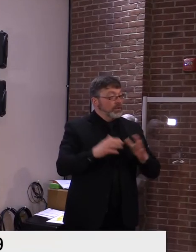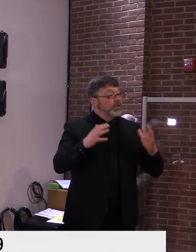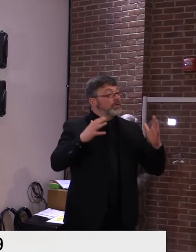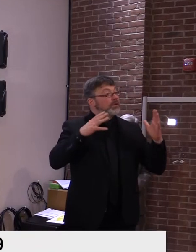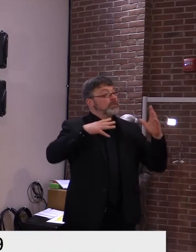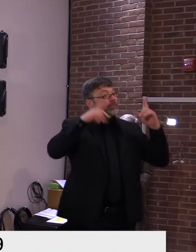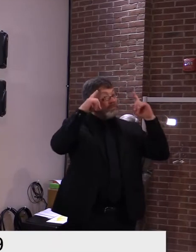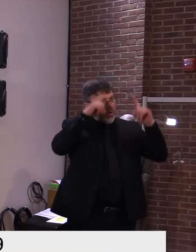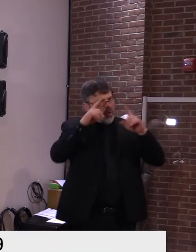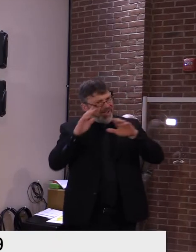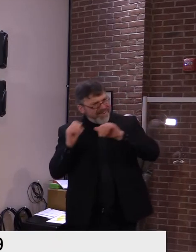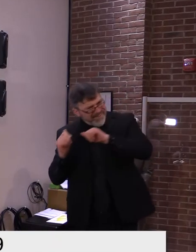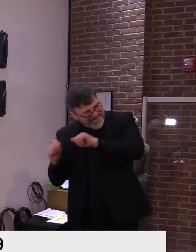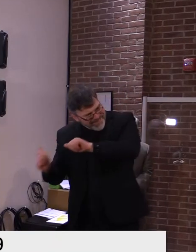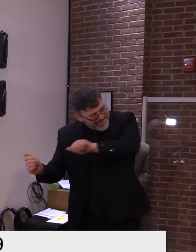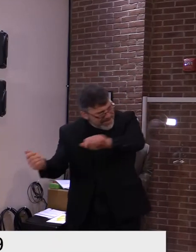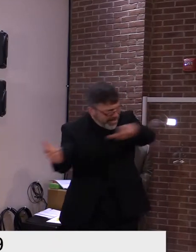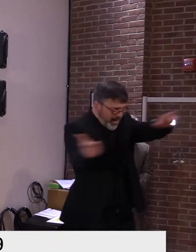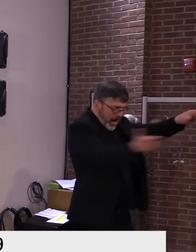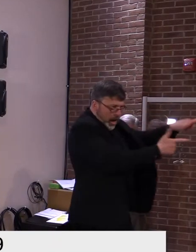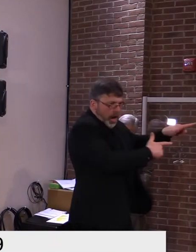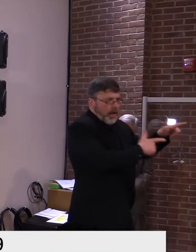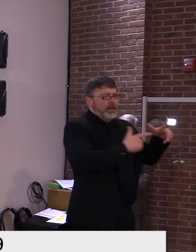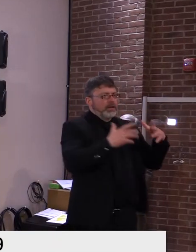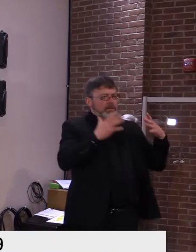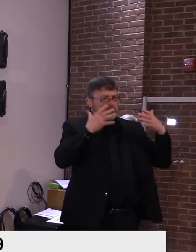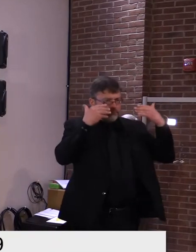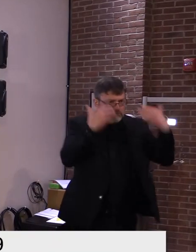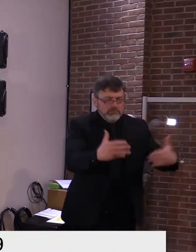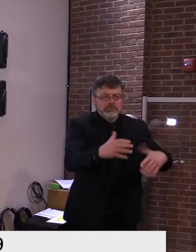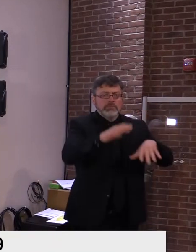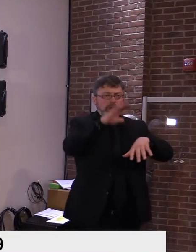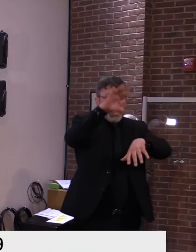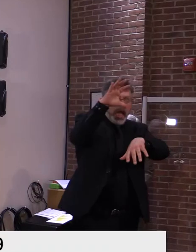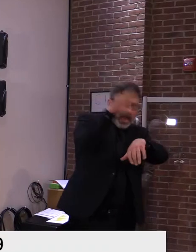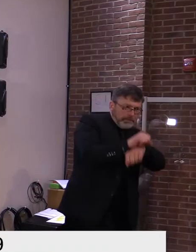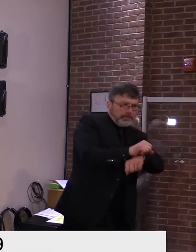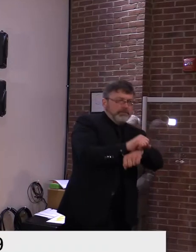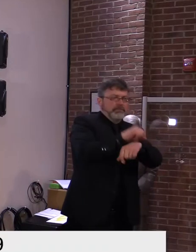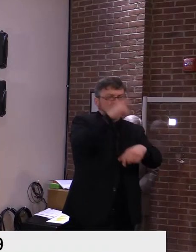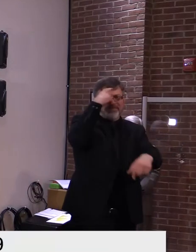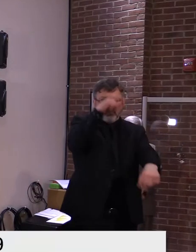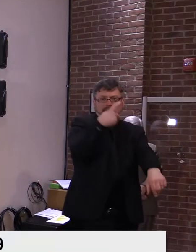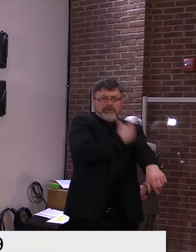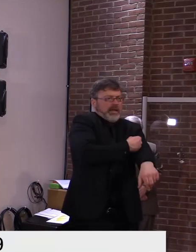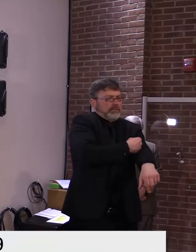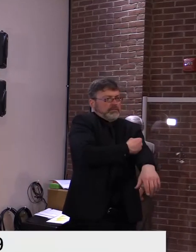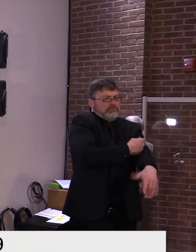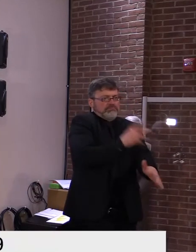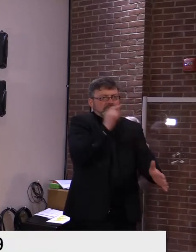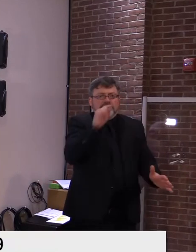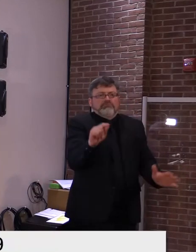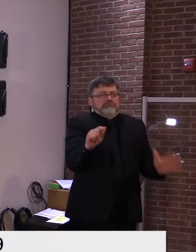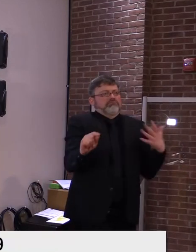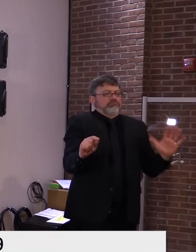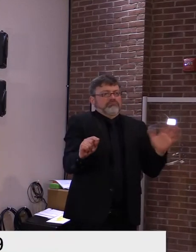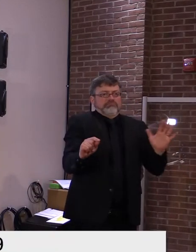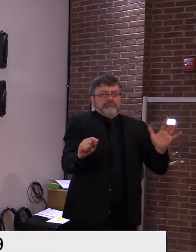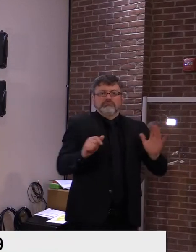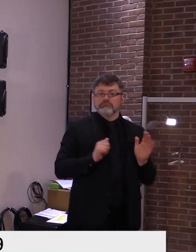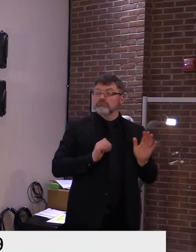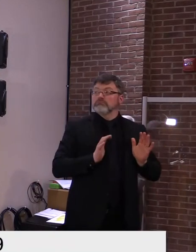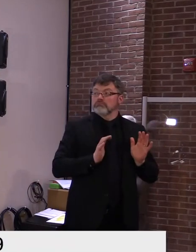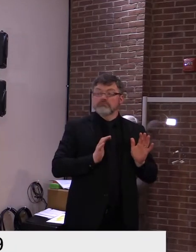as we can. Your role in this is essential, and I ask that as soon as your age band comes up, you register to get